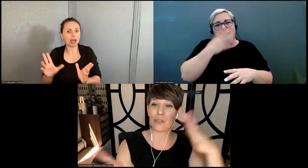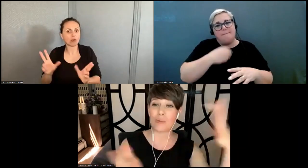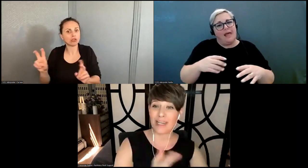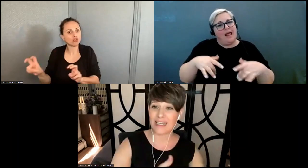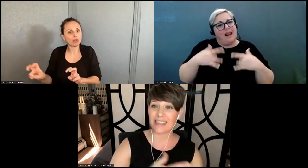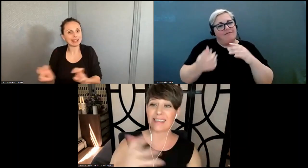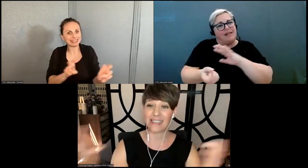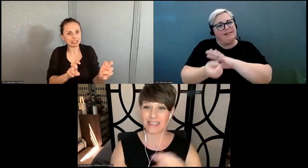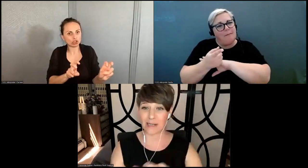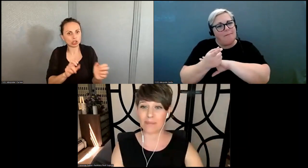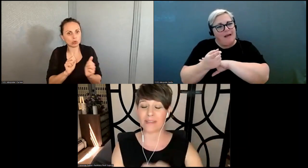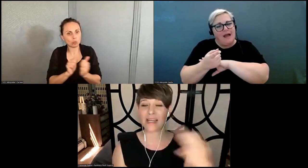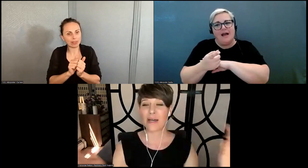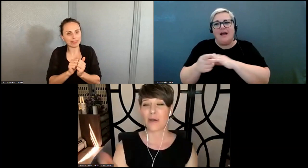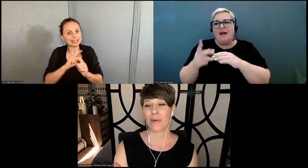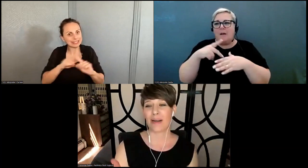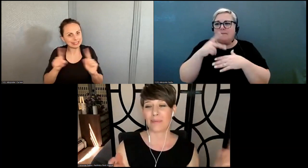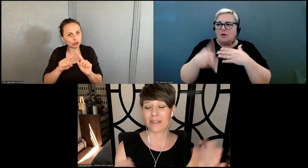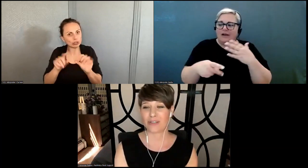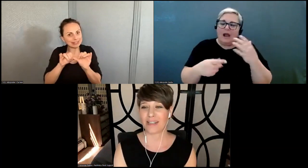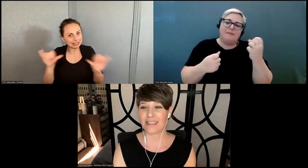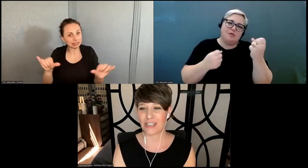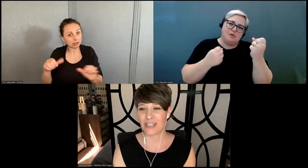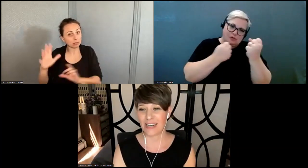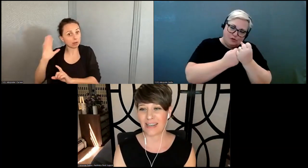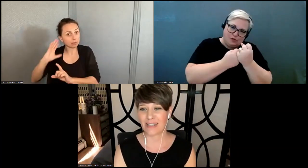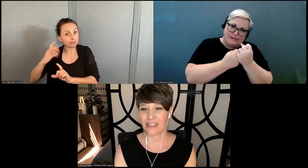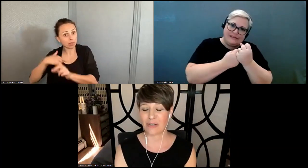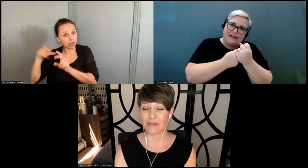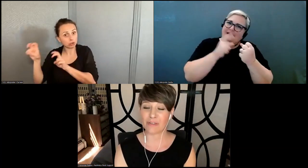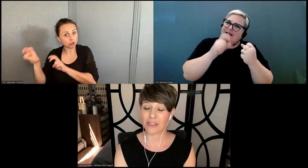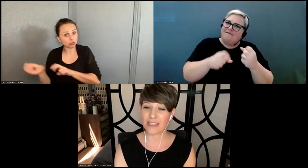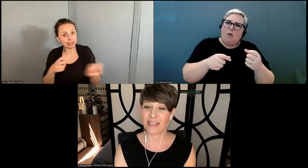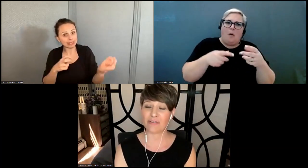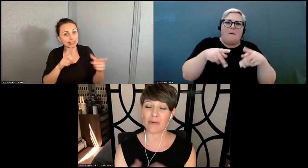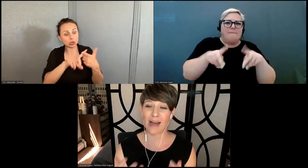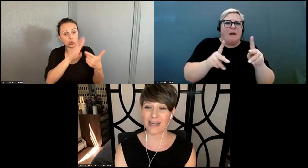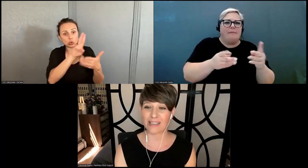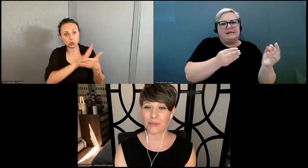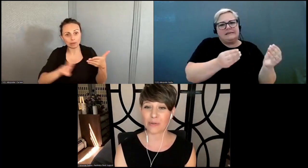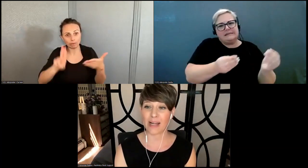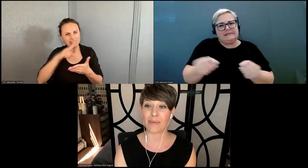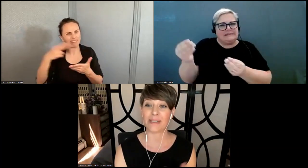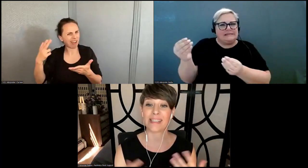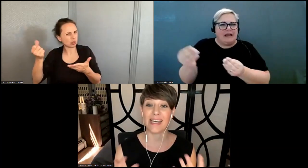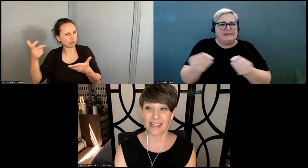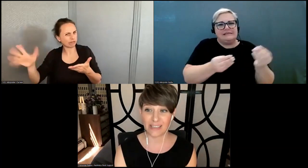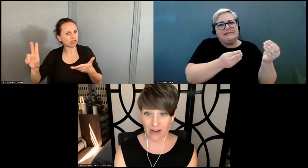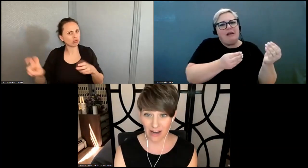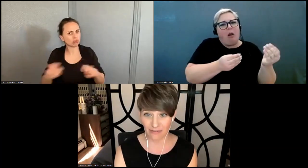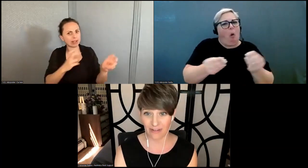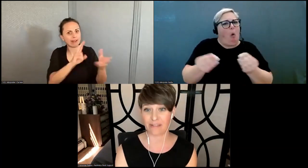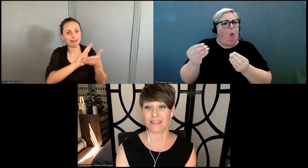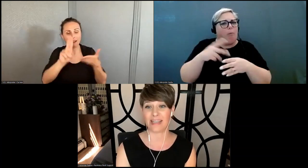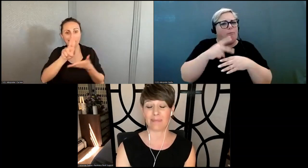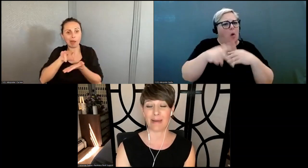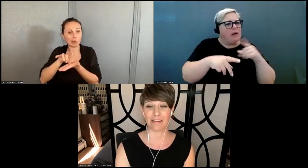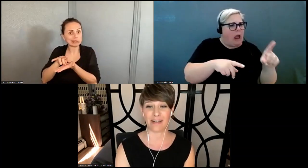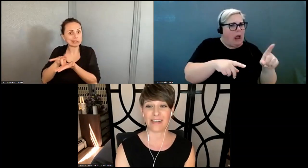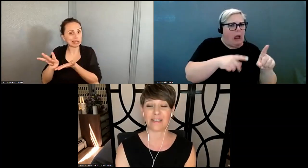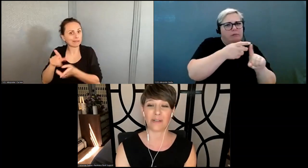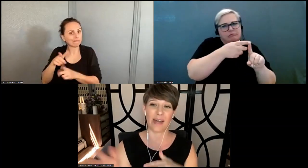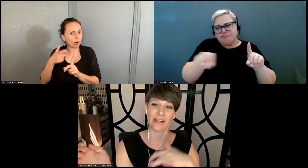transition between systems. When I was transitioning to university from high school, I was kicked off of